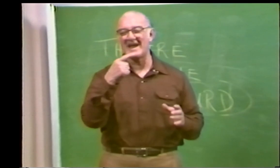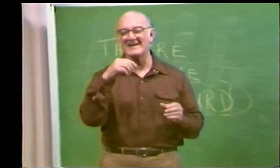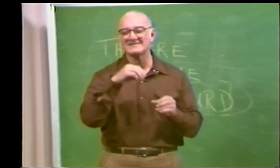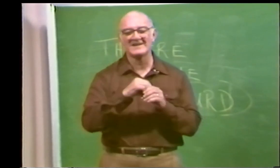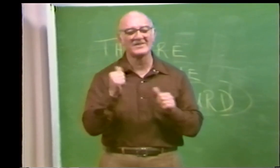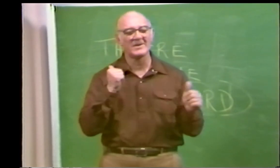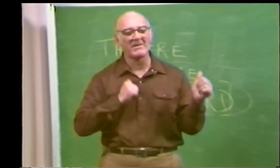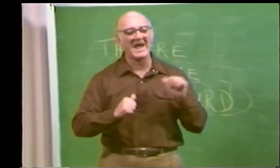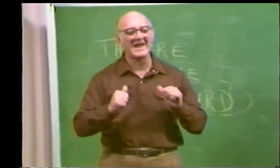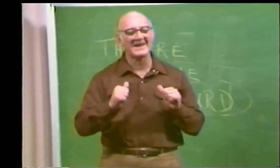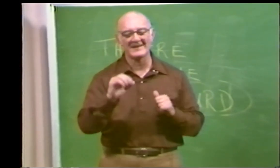says in the play,